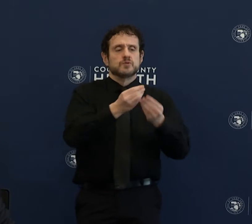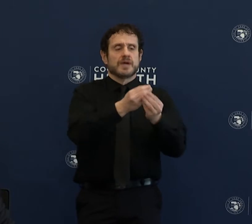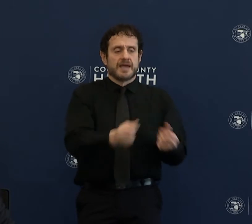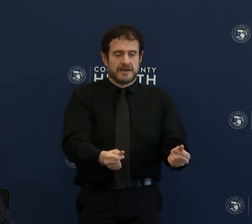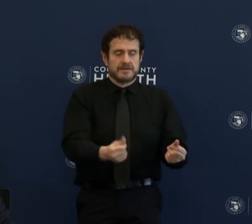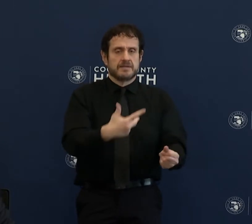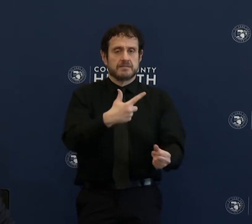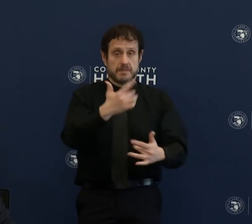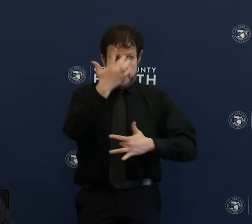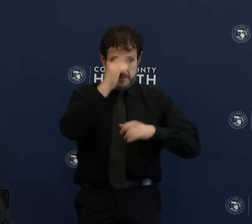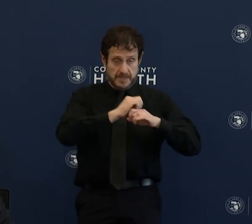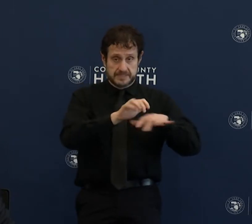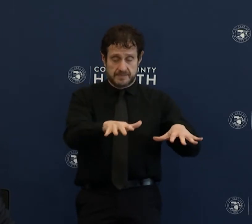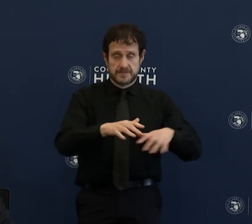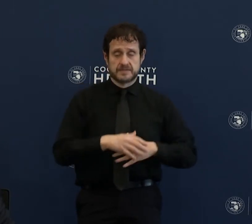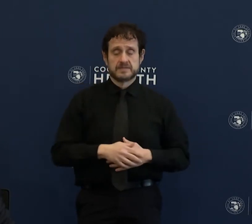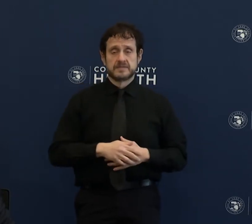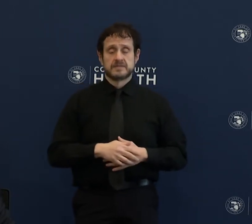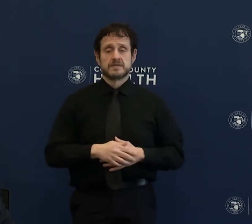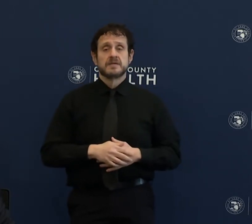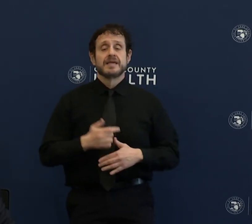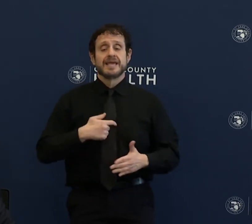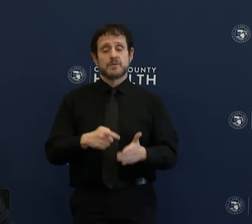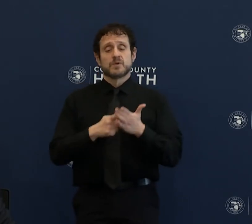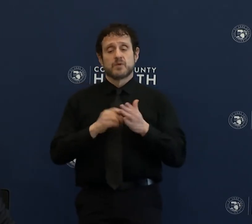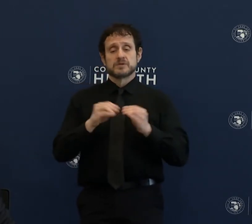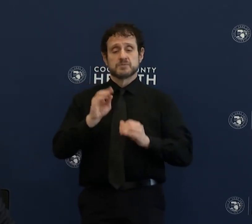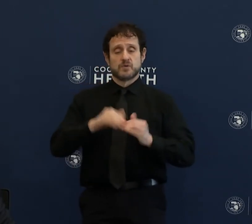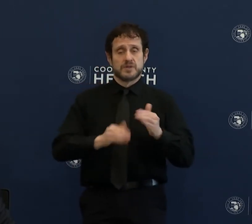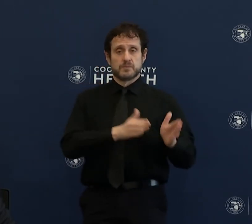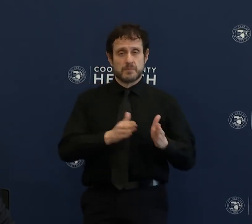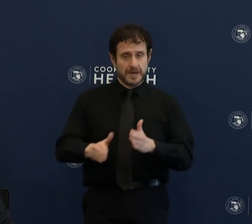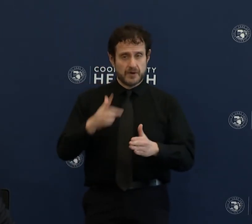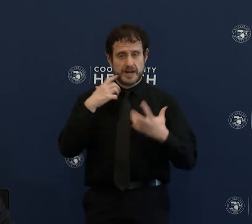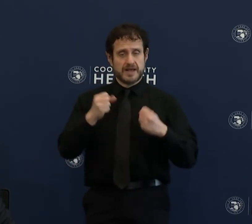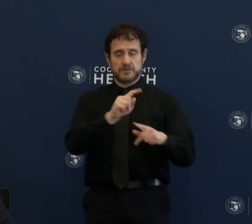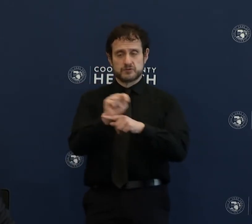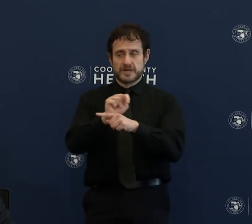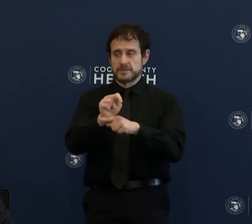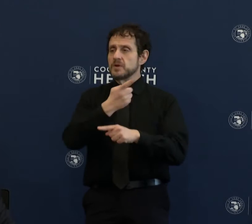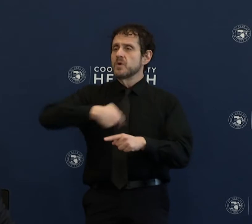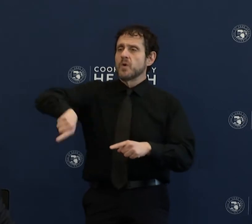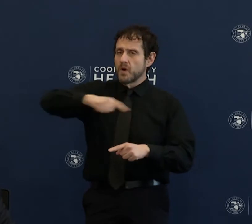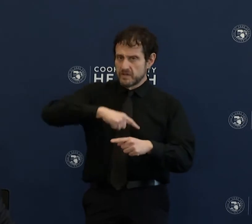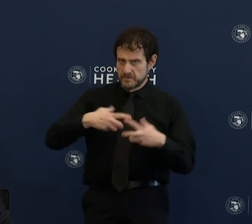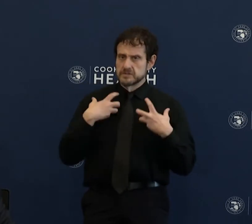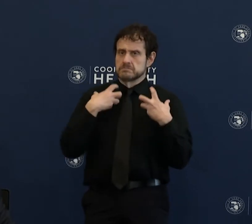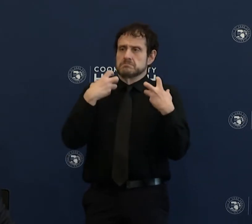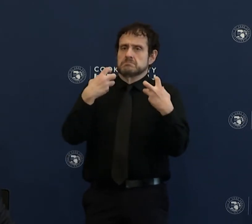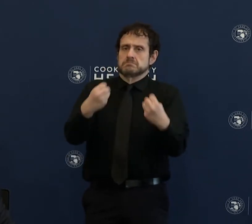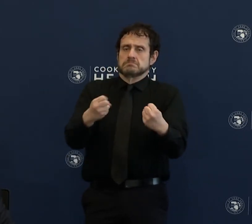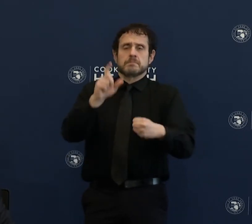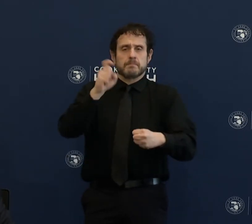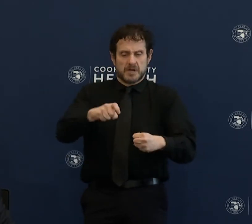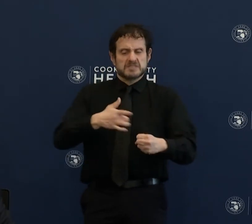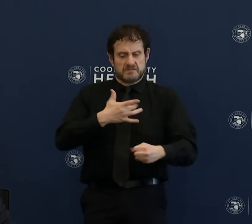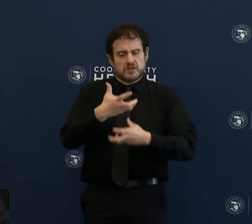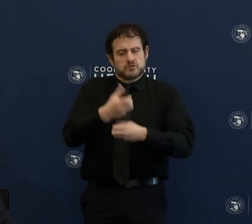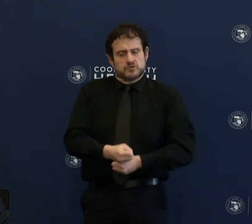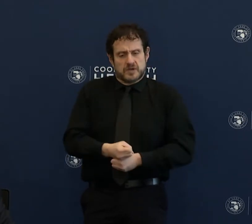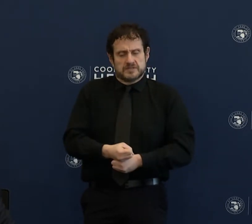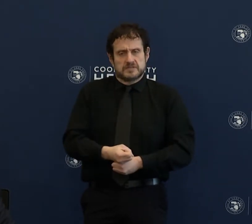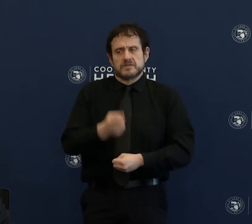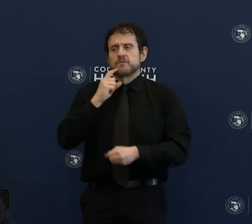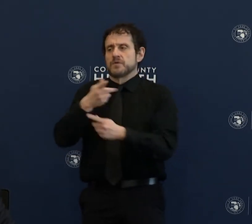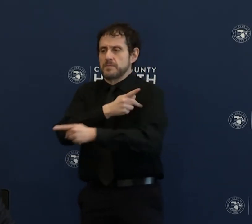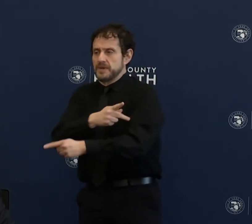effort requires more than public health training and preparedness. It requires us collectively to build confidence among those same employees, patients, and